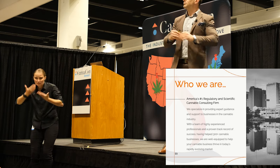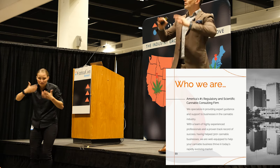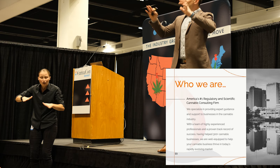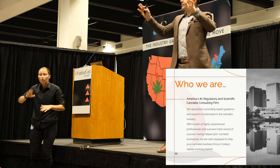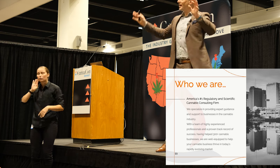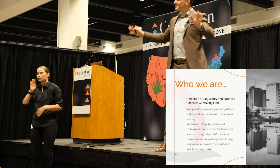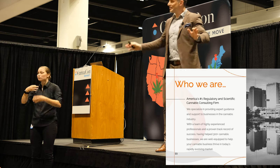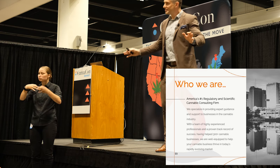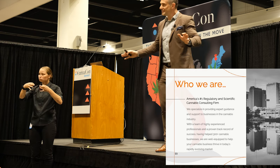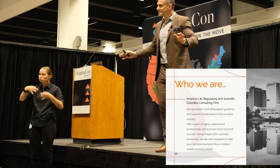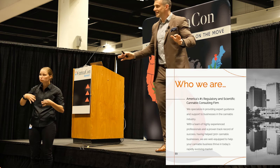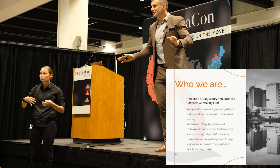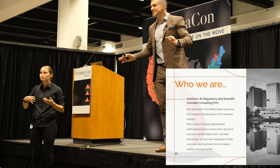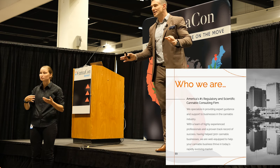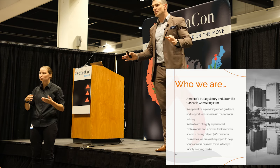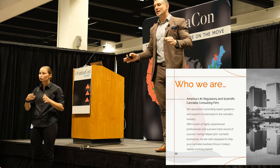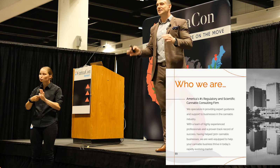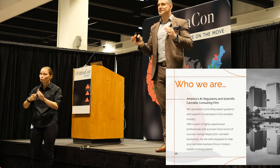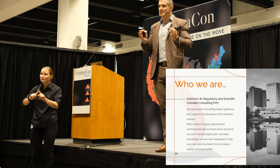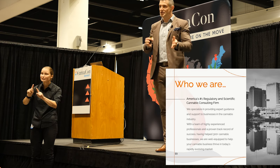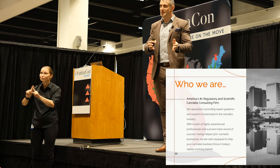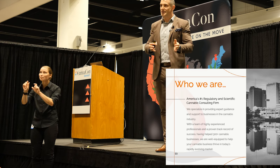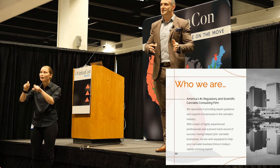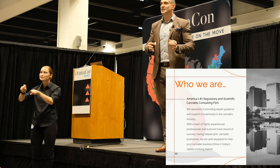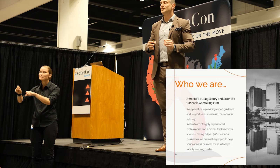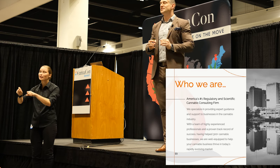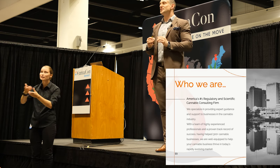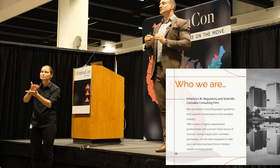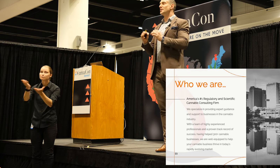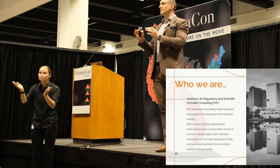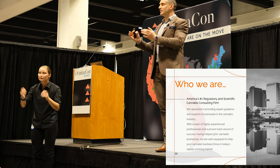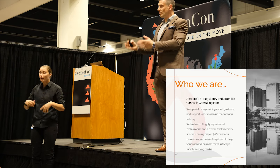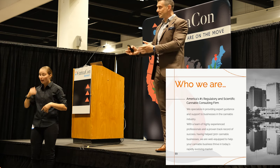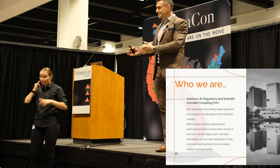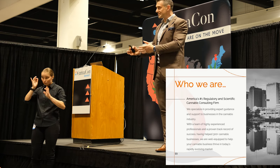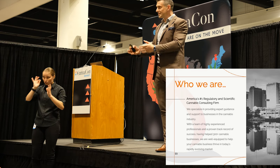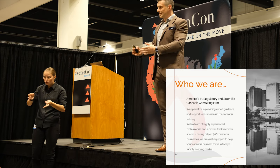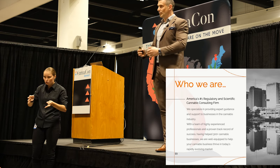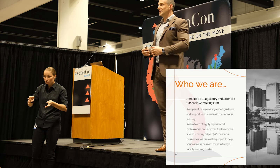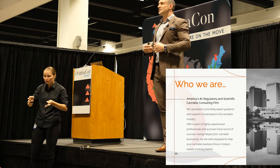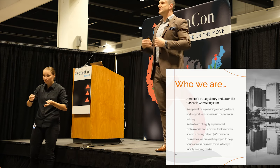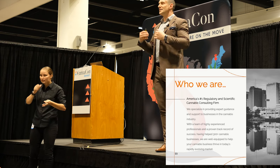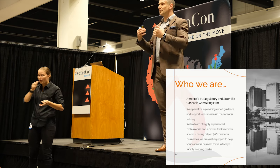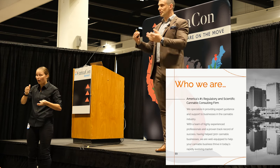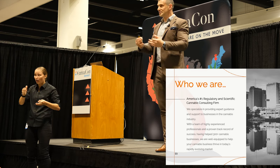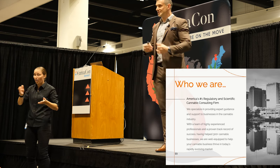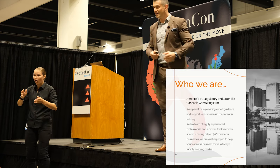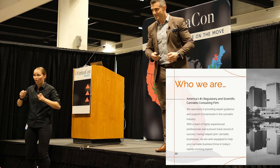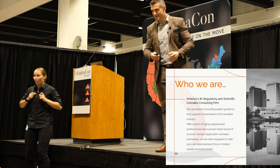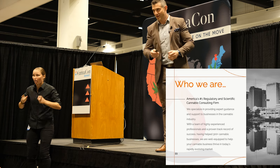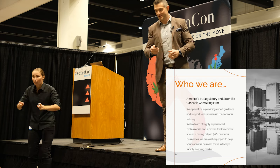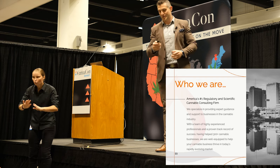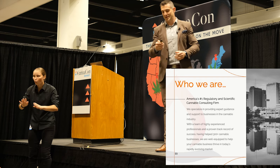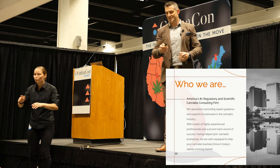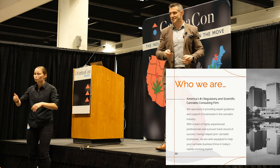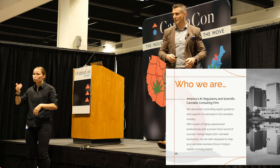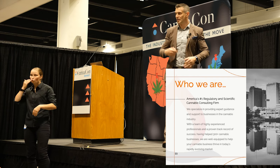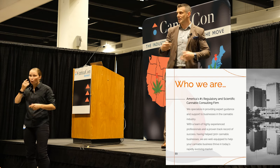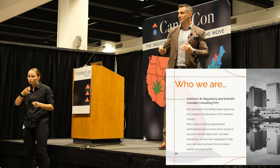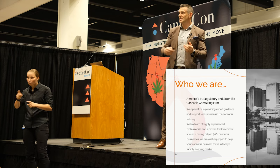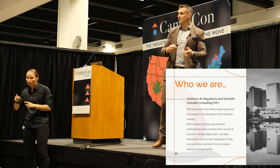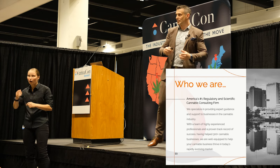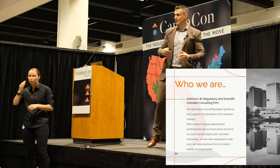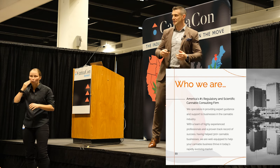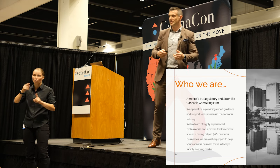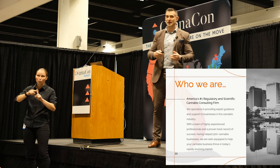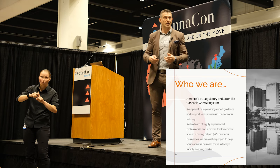and explore the possibilities and understand if they're making a decision, that those decisions are informed. We understand the pros, the cons, the consequences that go